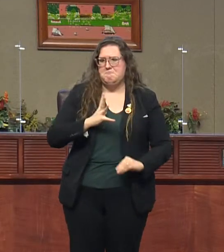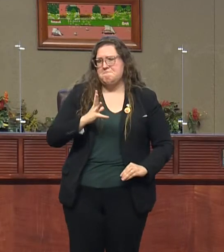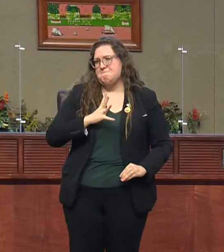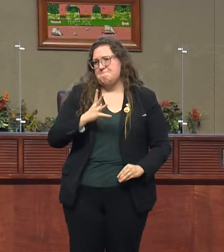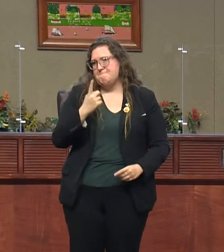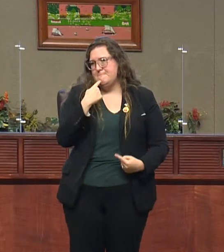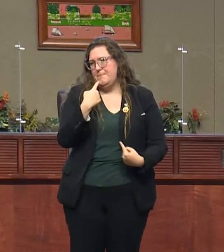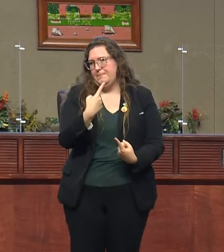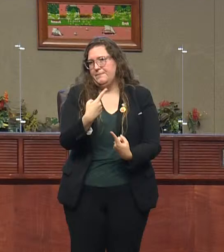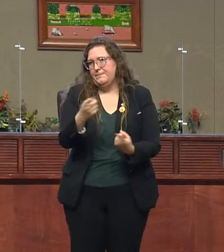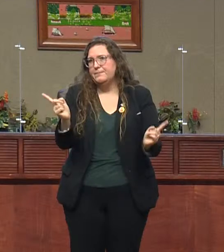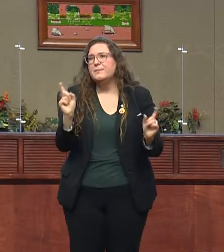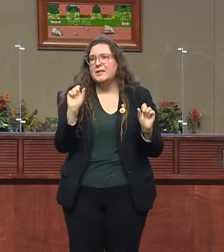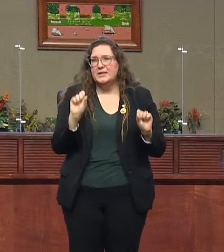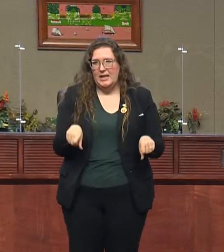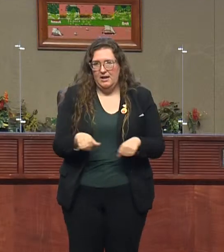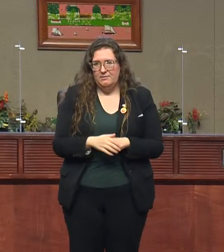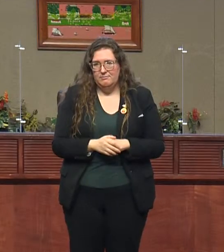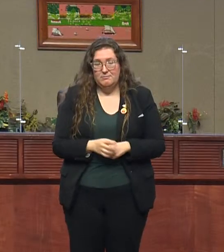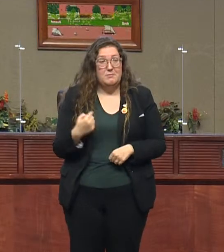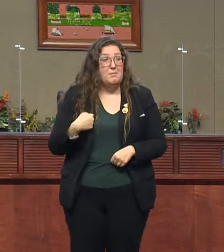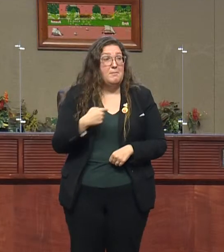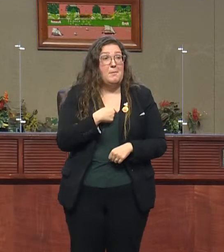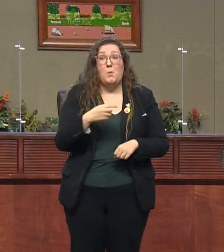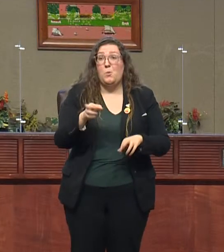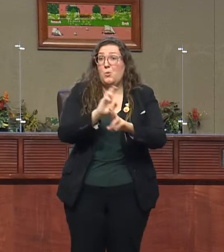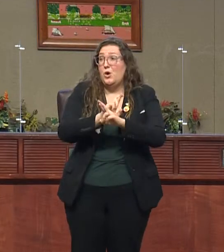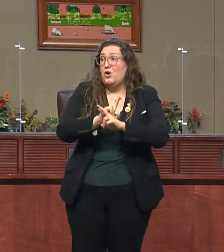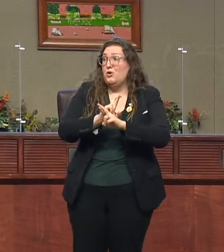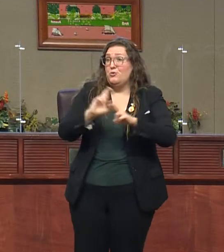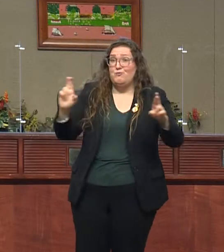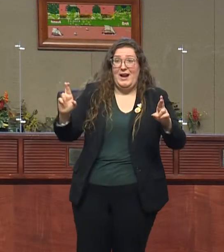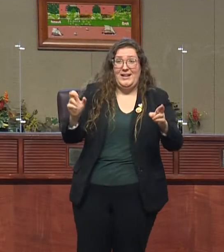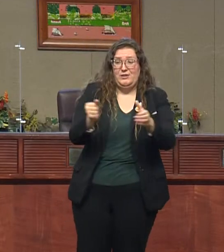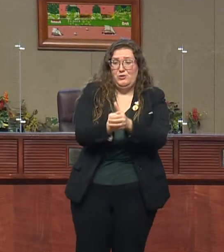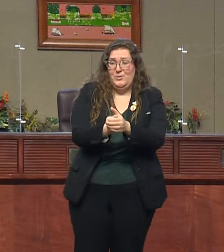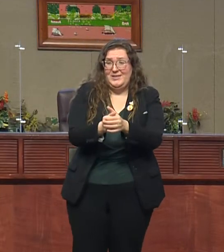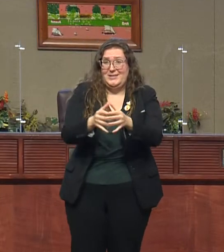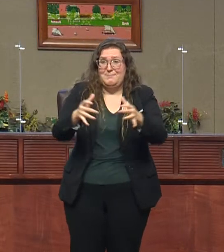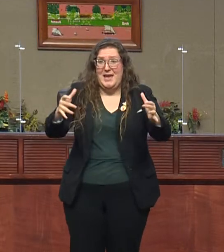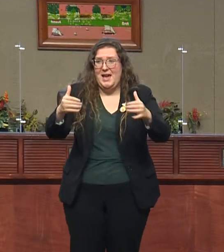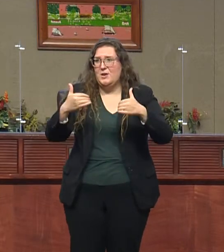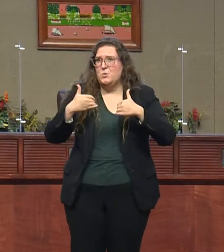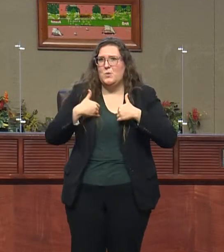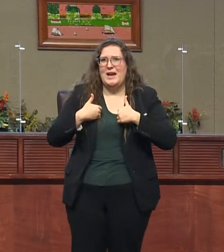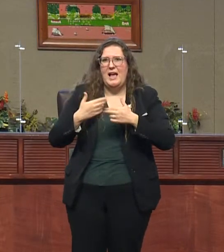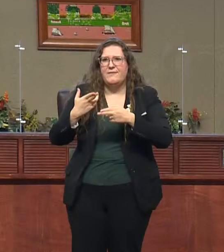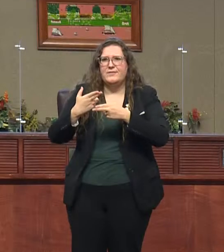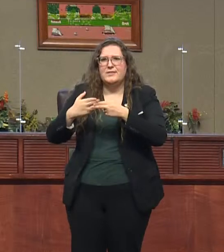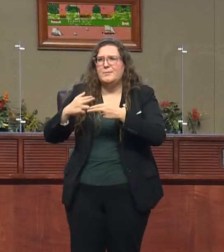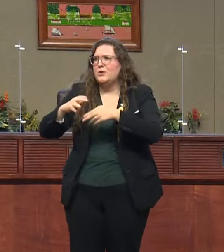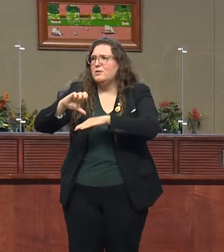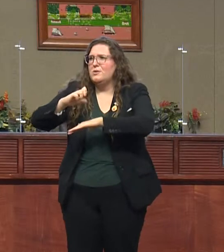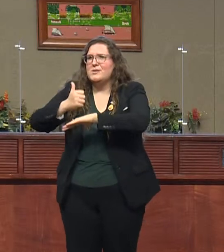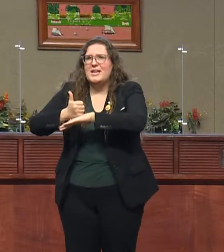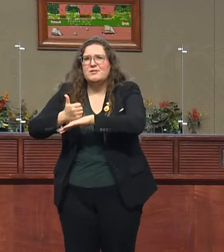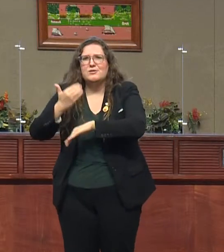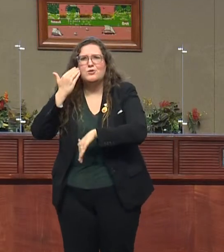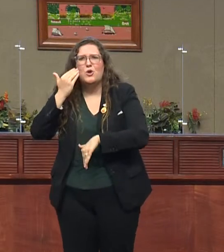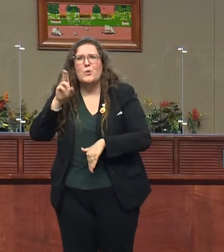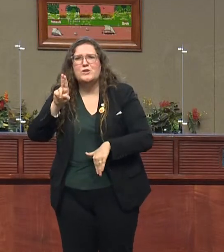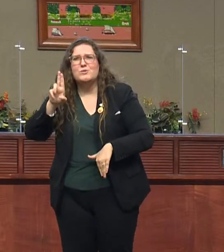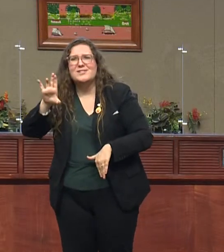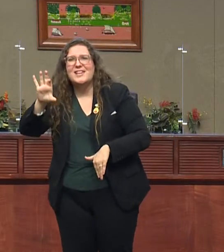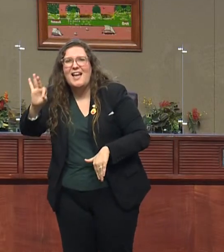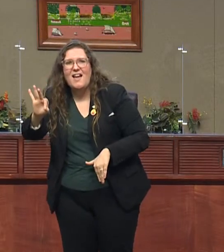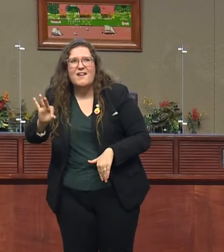to expand with close pods in places like UCF and large employers in the